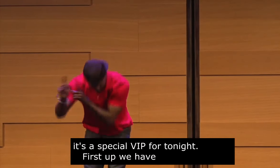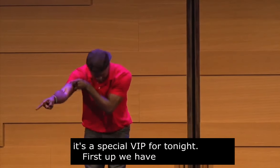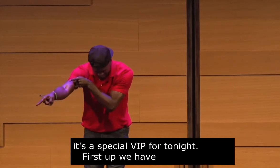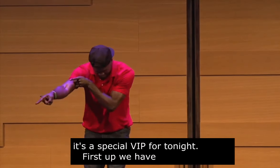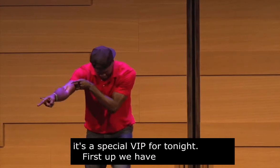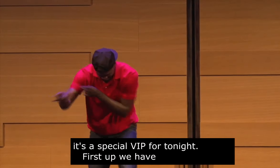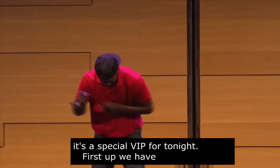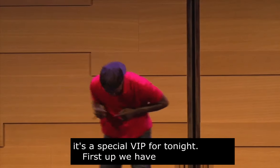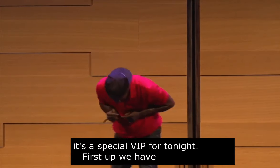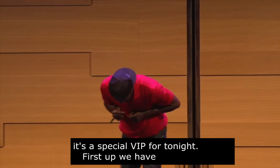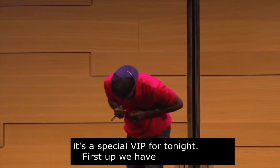First up we have